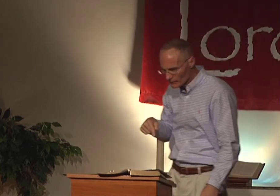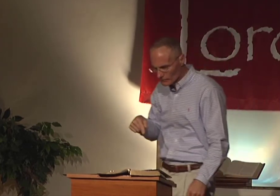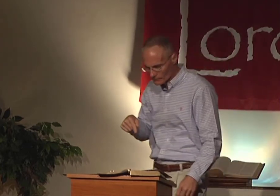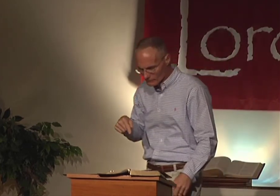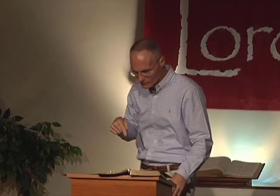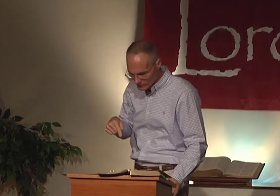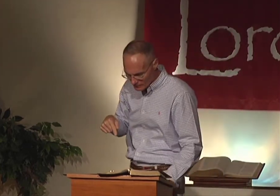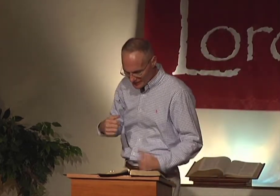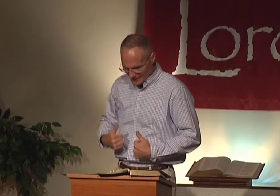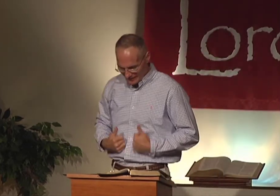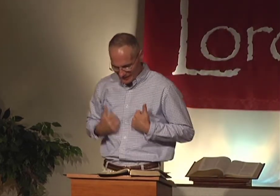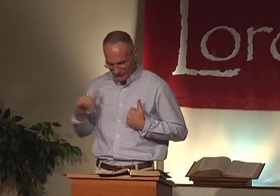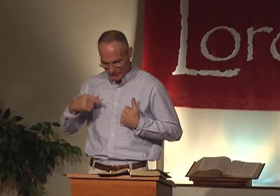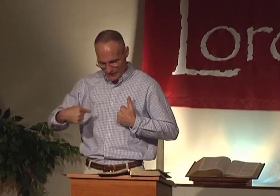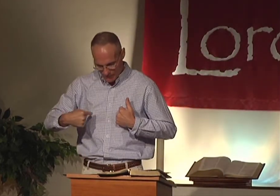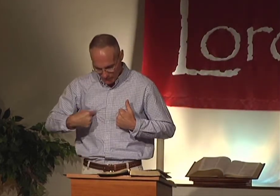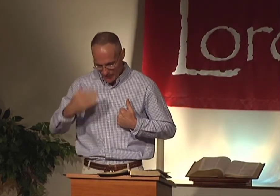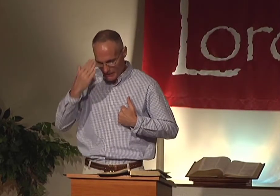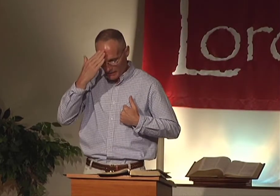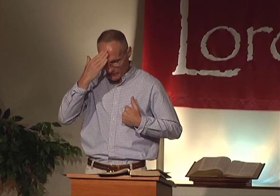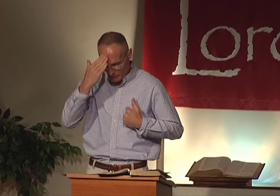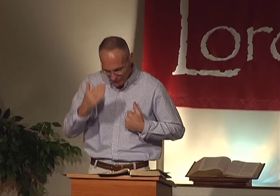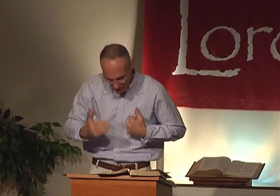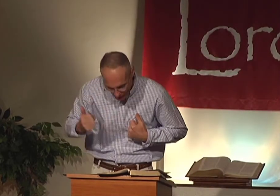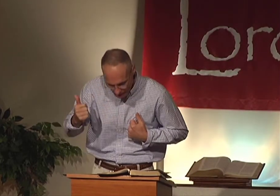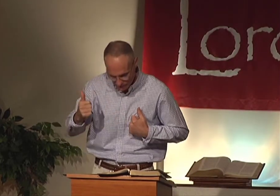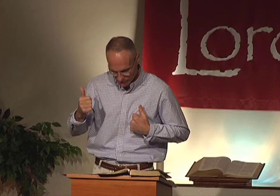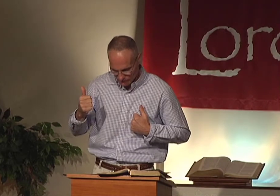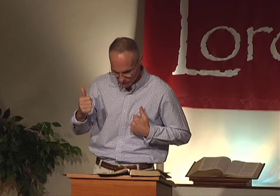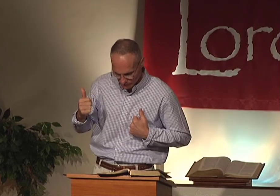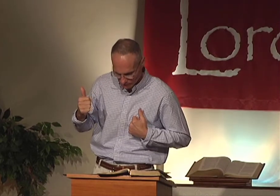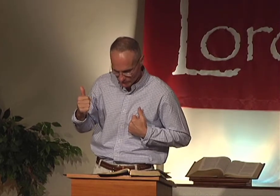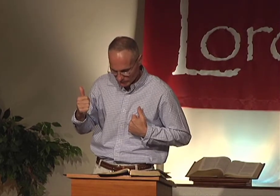Paul is saying here, live like me.